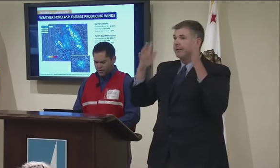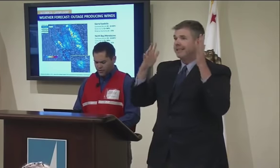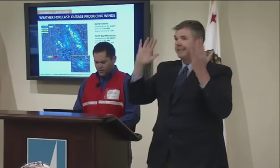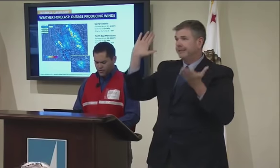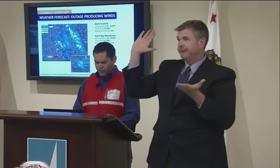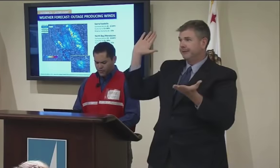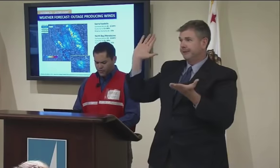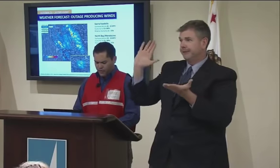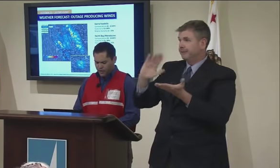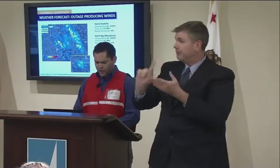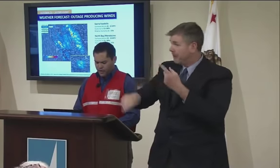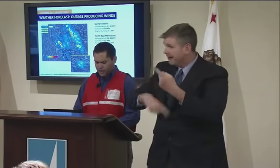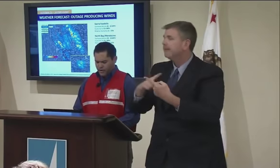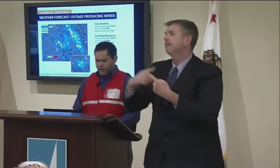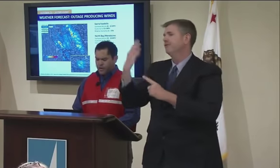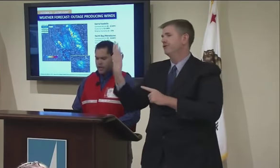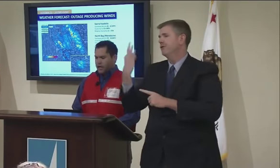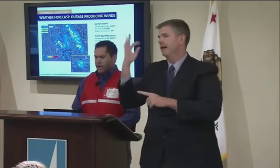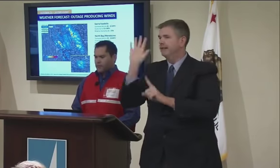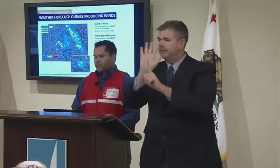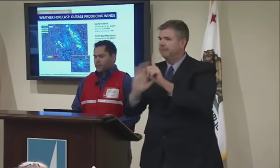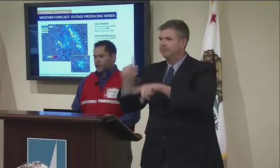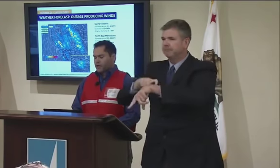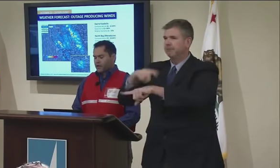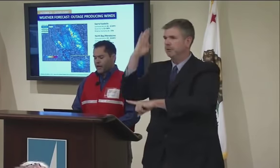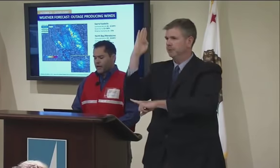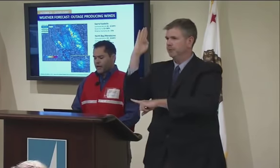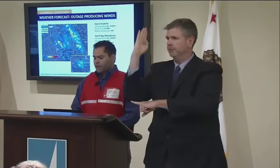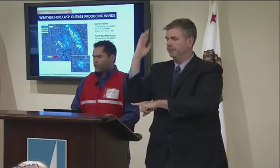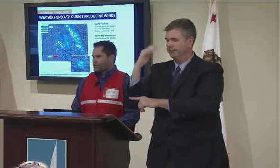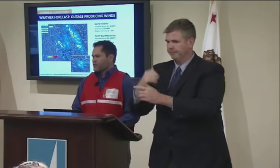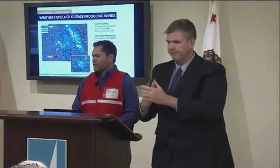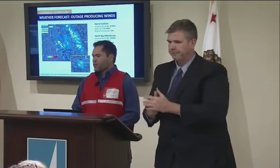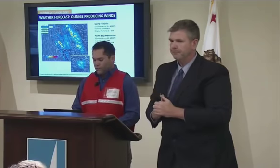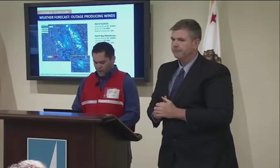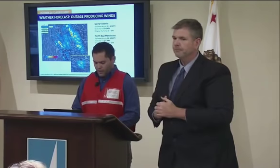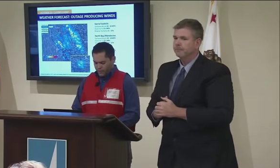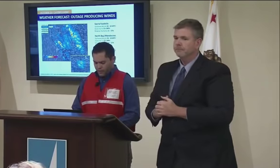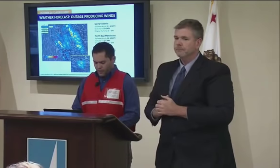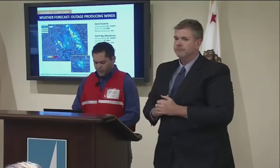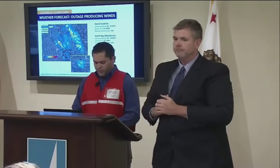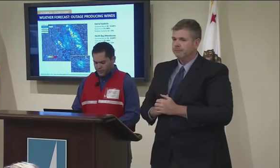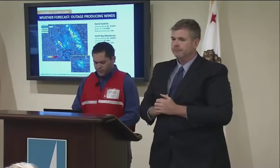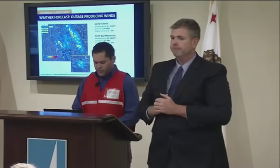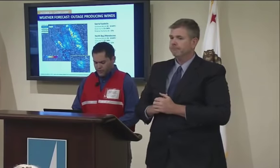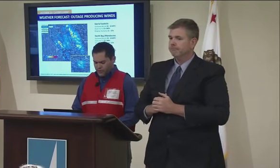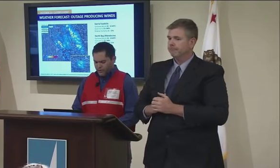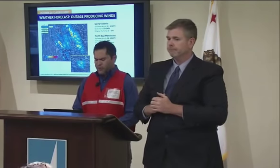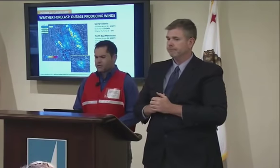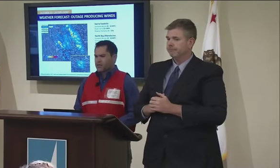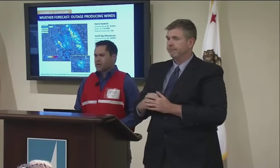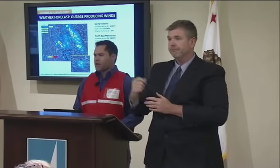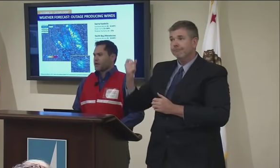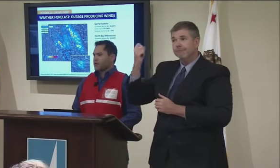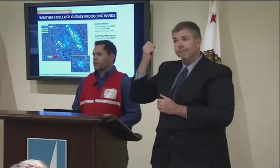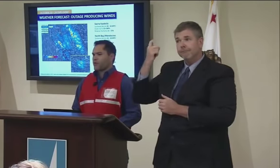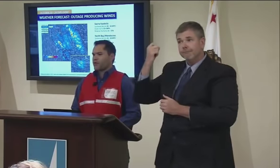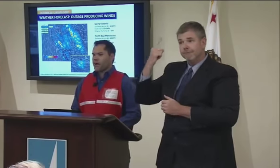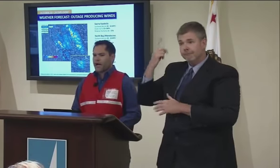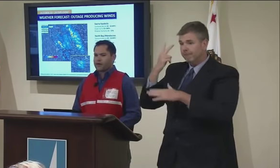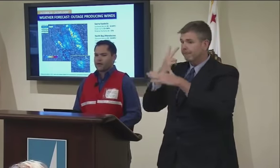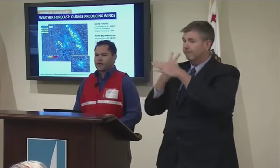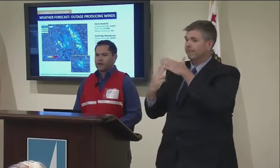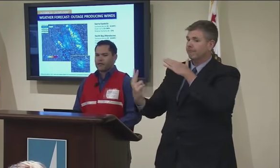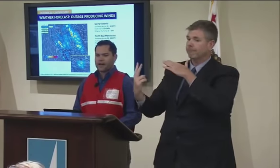about noon on Friday. Looking ahead, unfortunately, for all of us, we do appear to be stuck in a